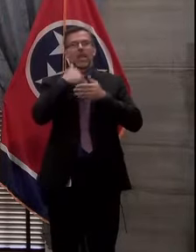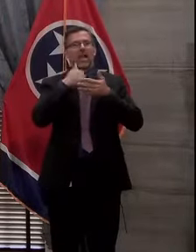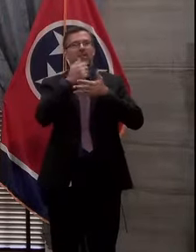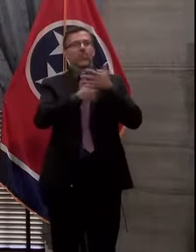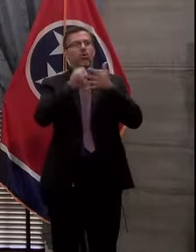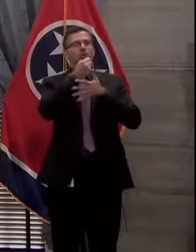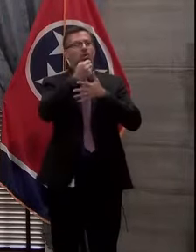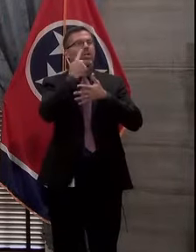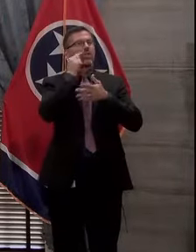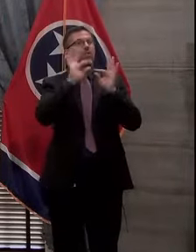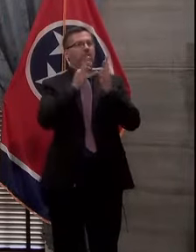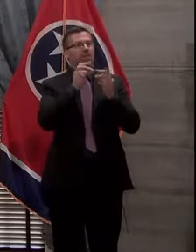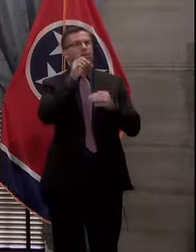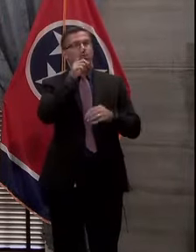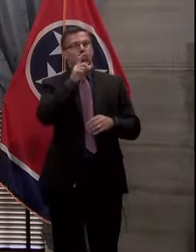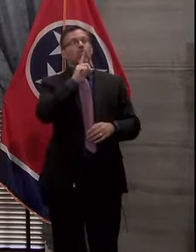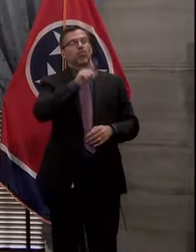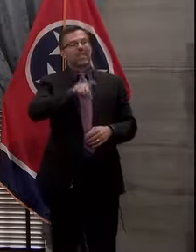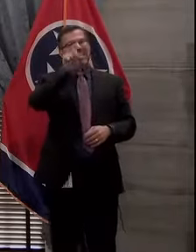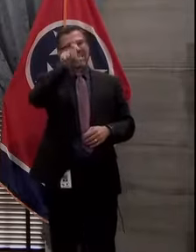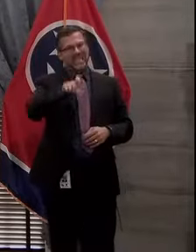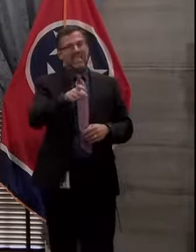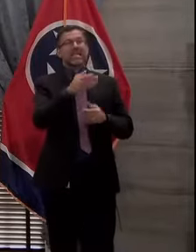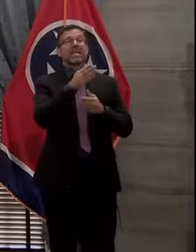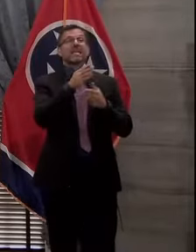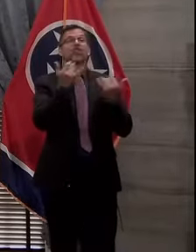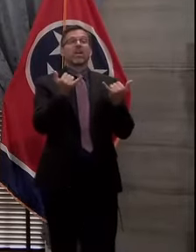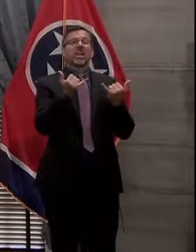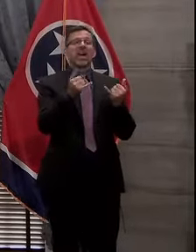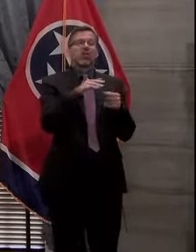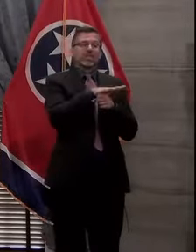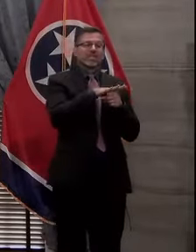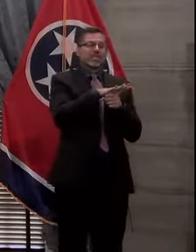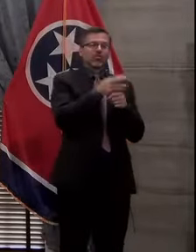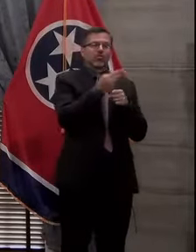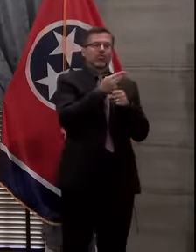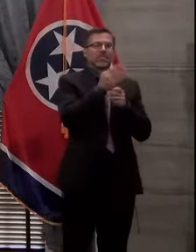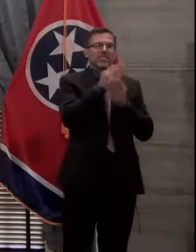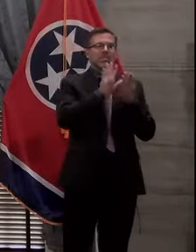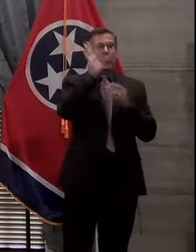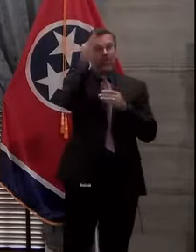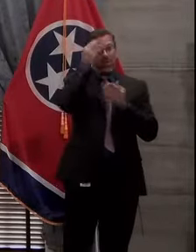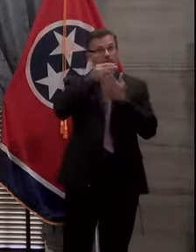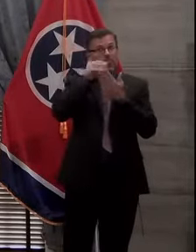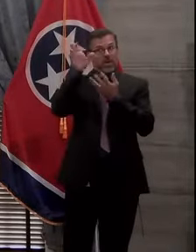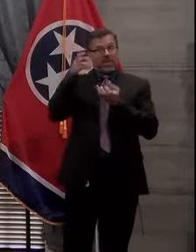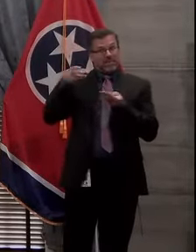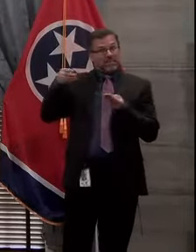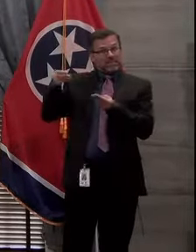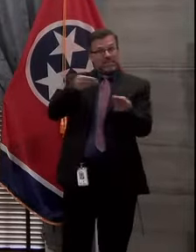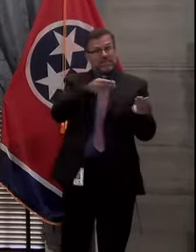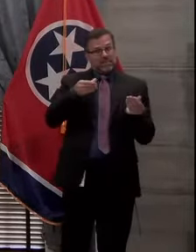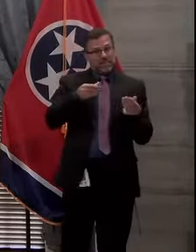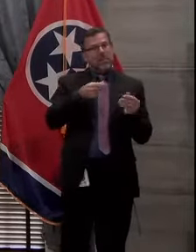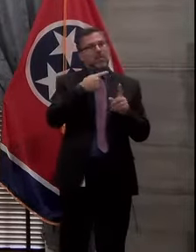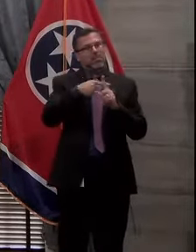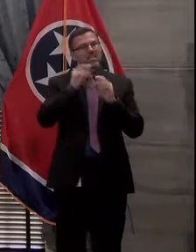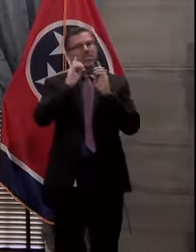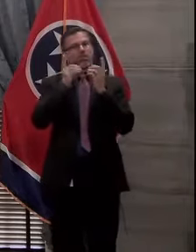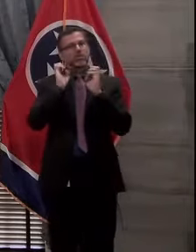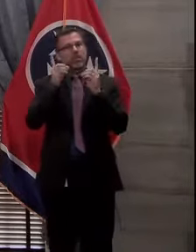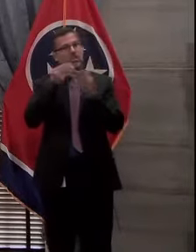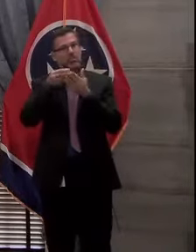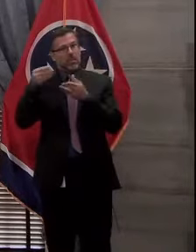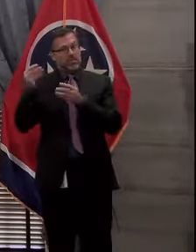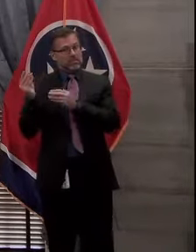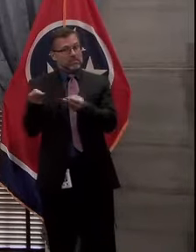it. We know that right now districts are using some of their federal relief funds as well as some of the initial investments from the Department of Education to